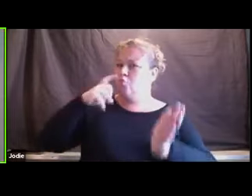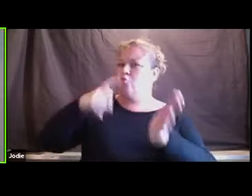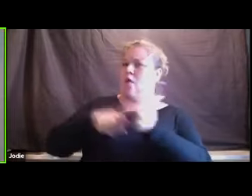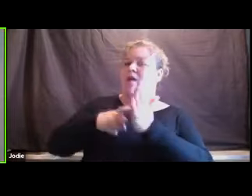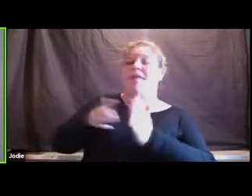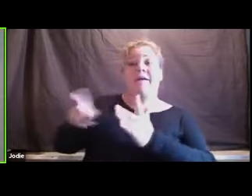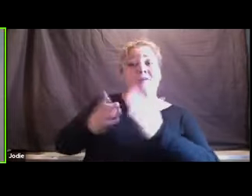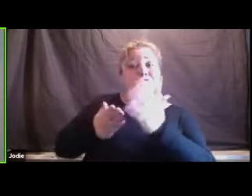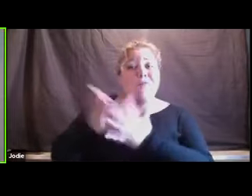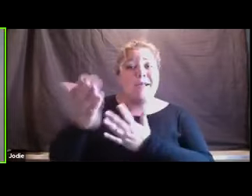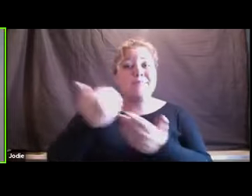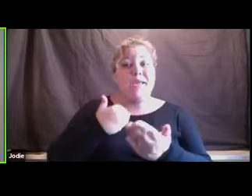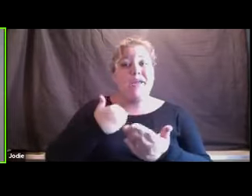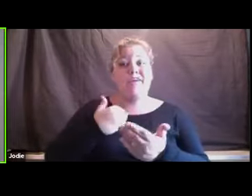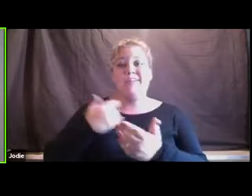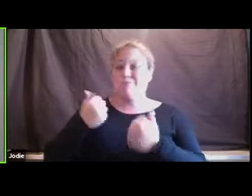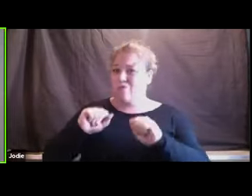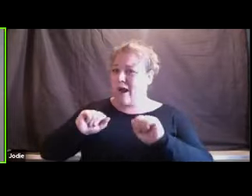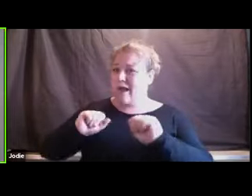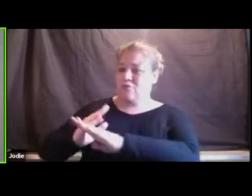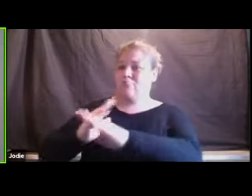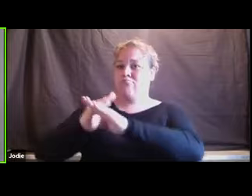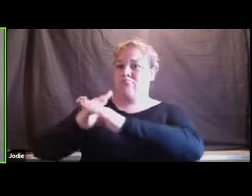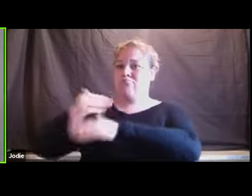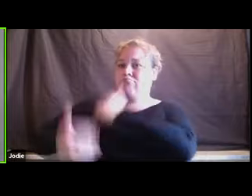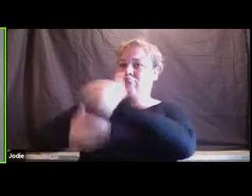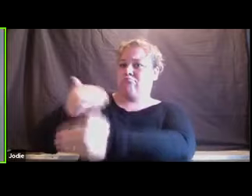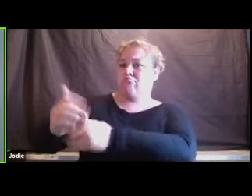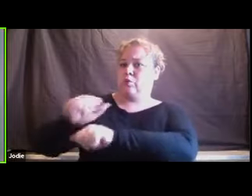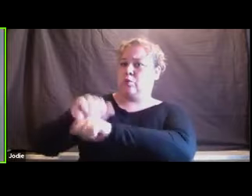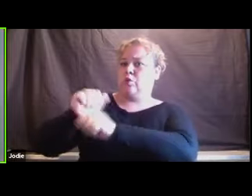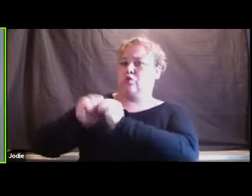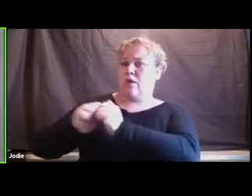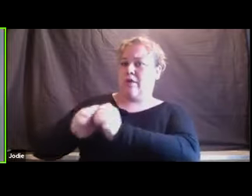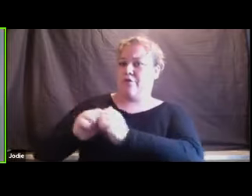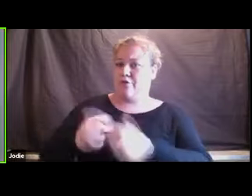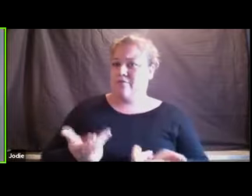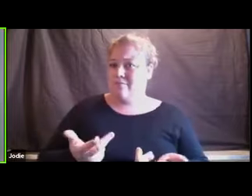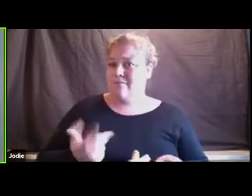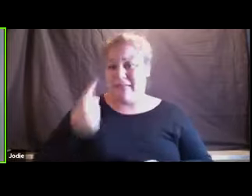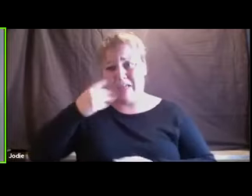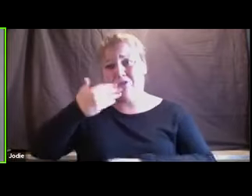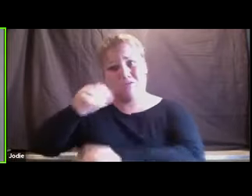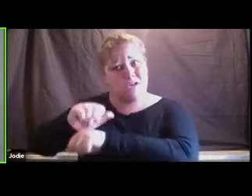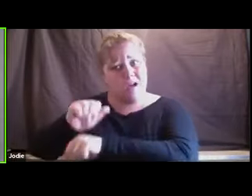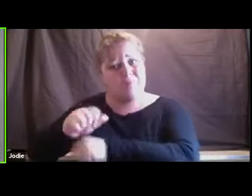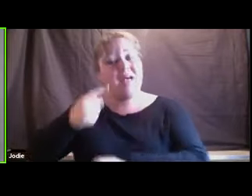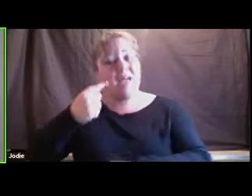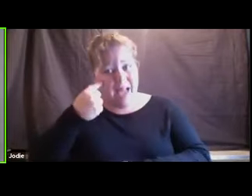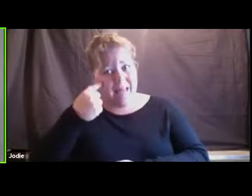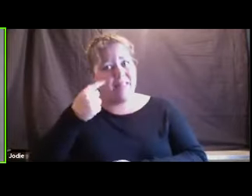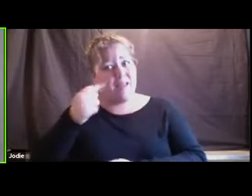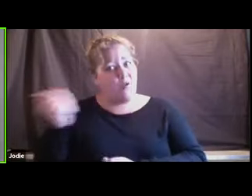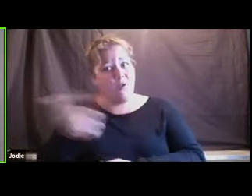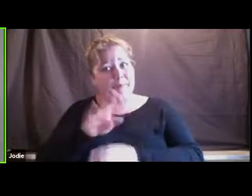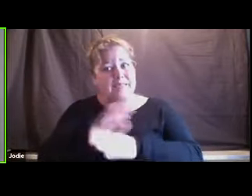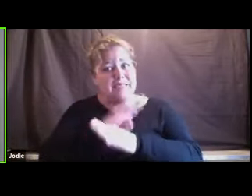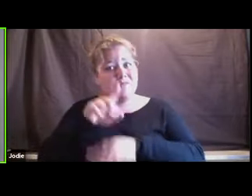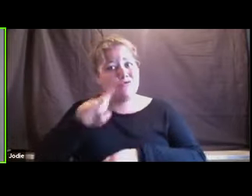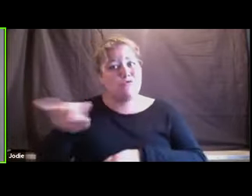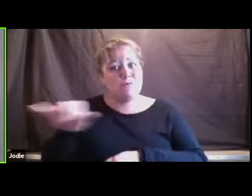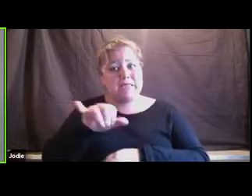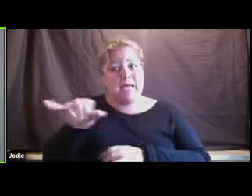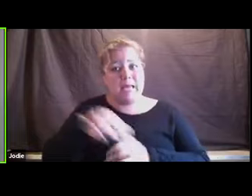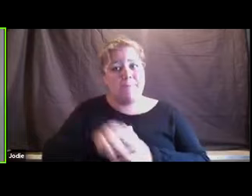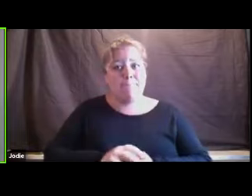proactive they're being, and I think every business should do the same, because I think it's